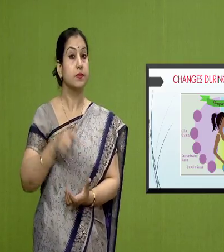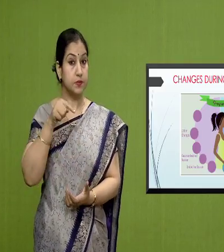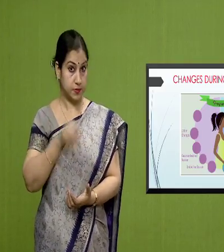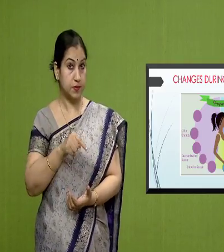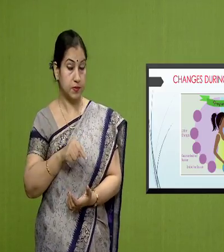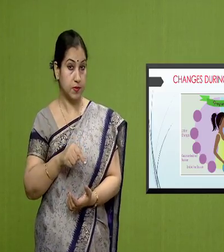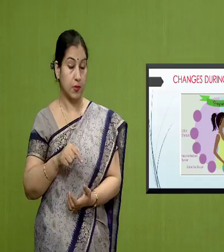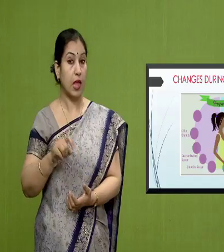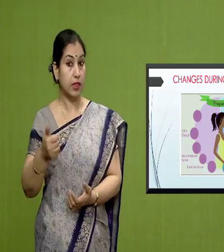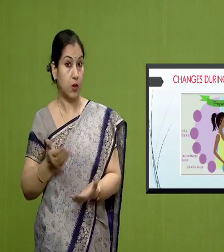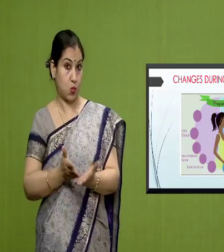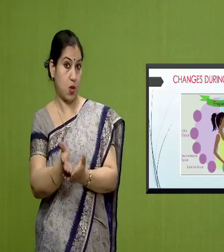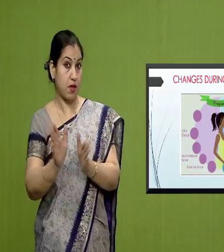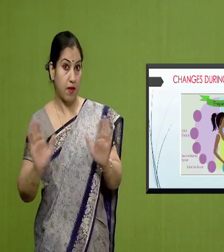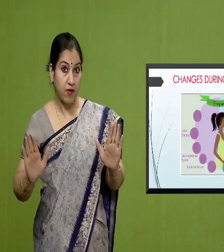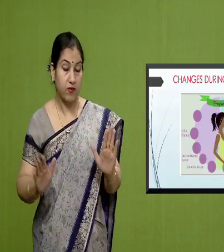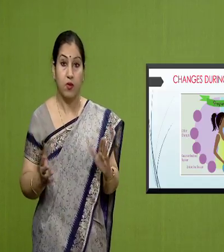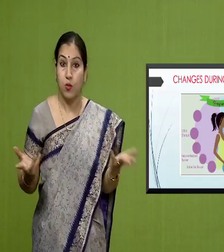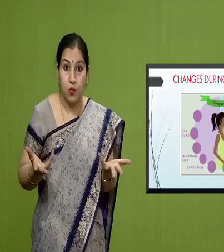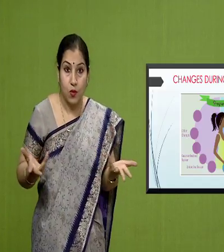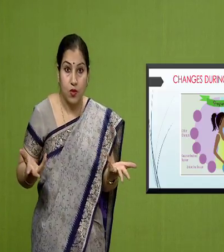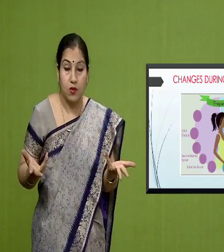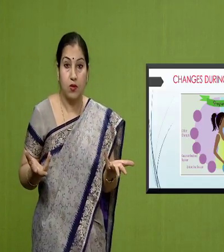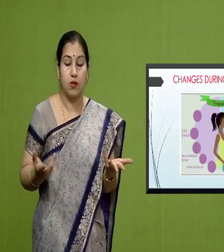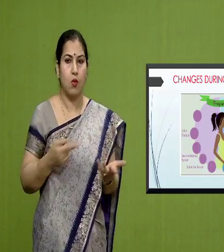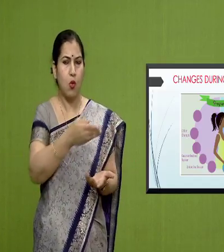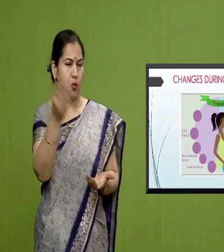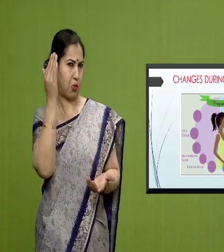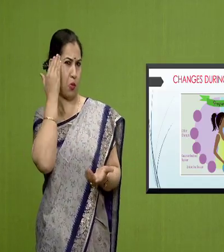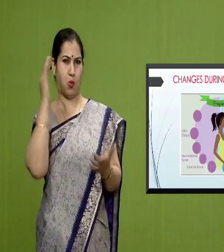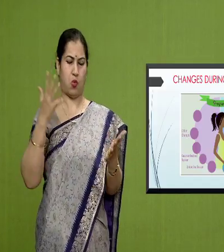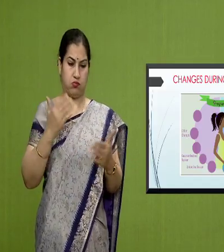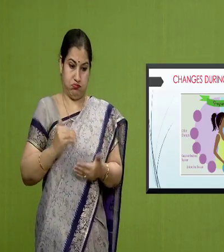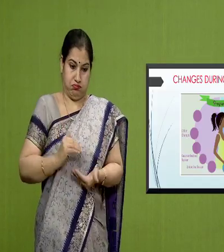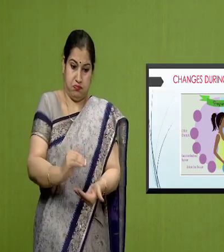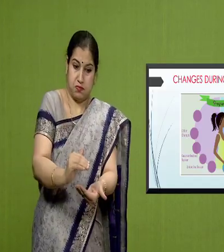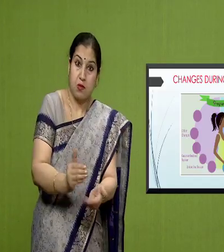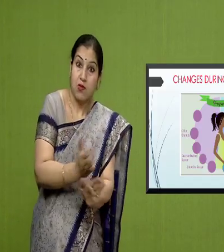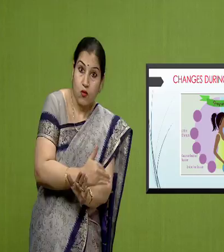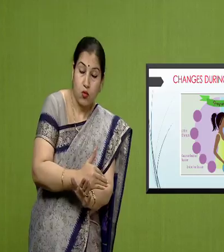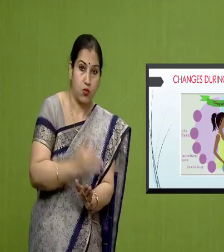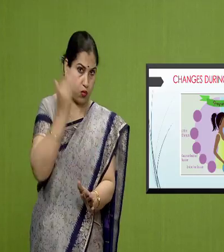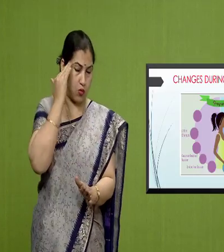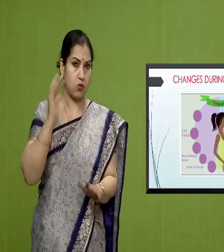There is another phenomena which is unknown before delivery, is